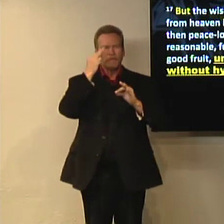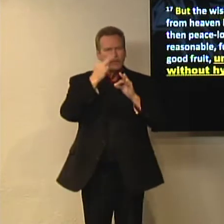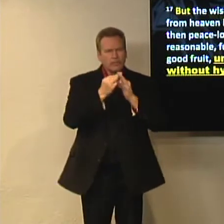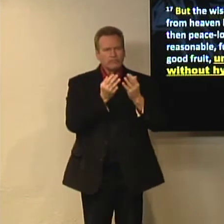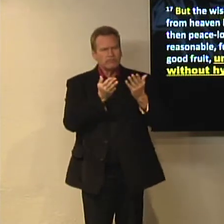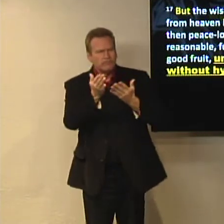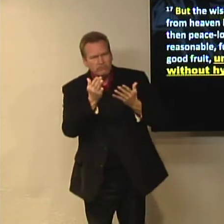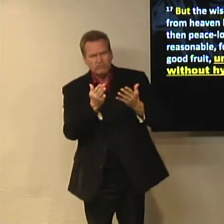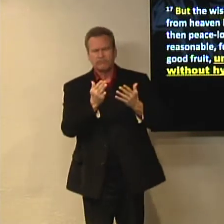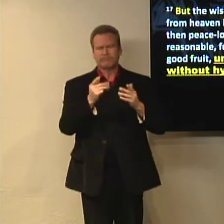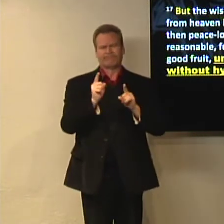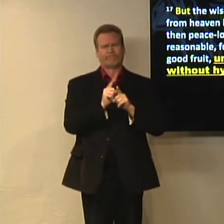But our faith